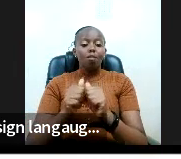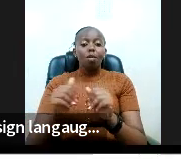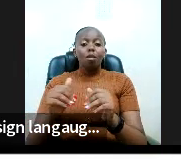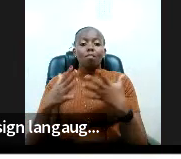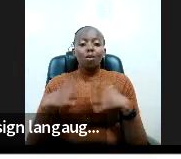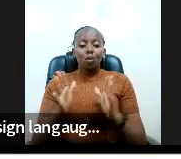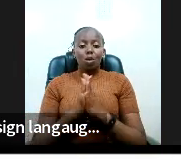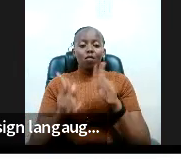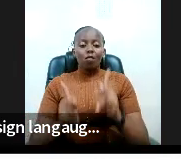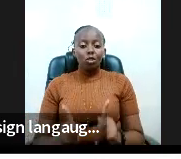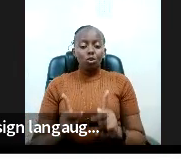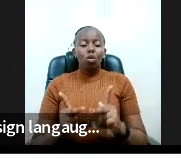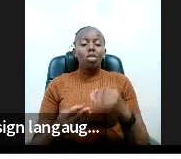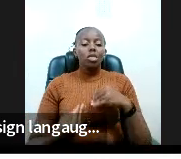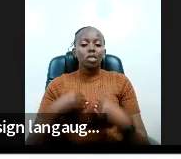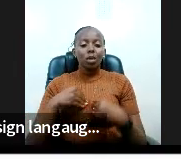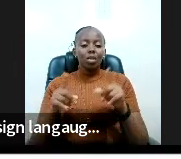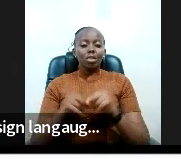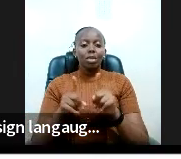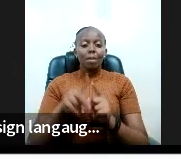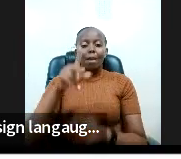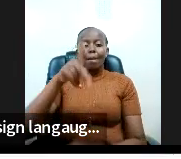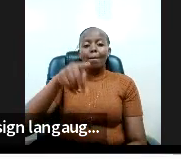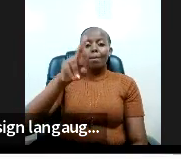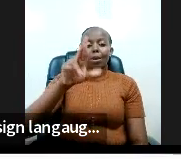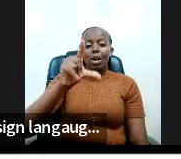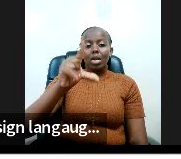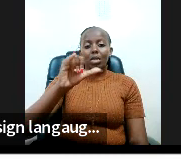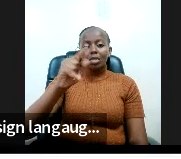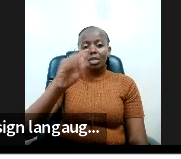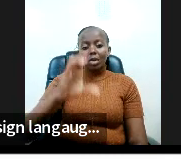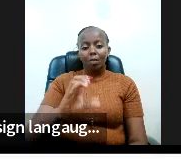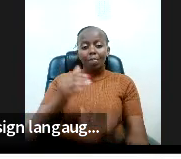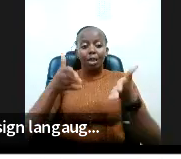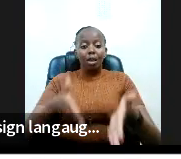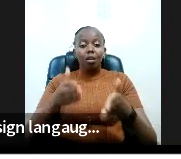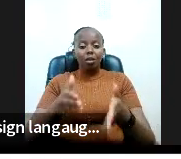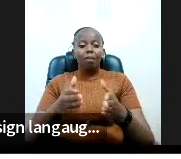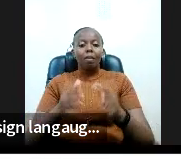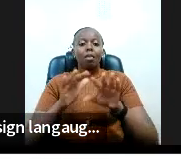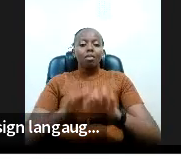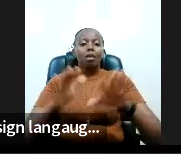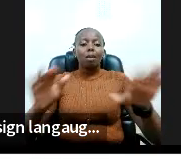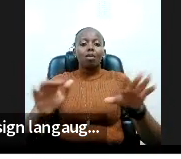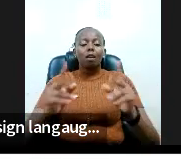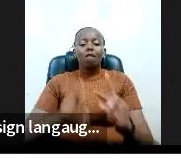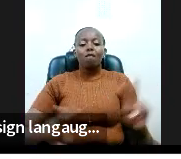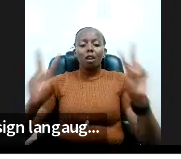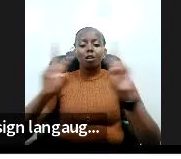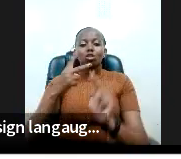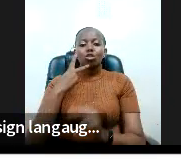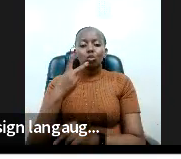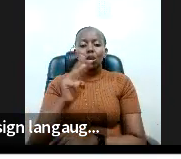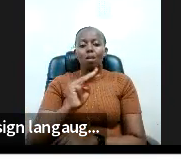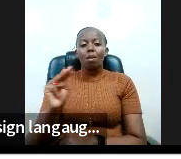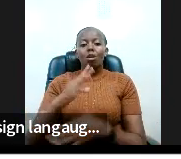paralyzed people from 7 years of age to elders. Currently, the total addressable market is valued at $200